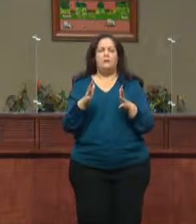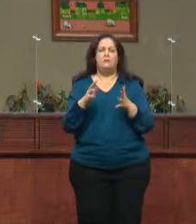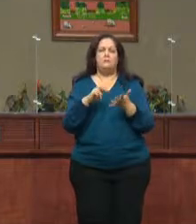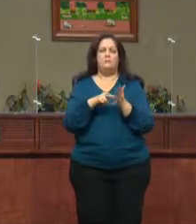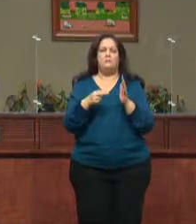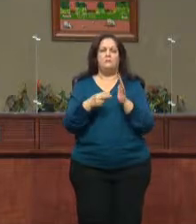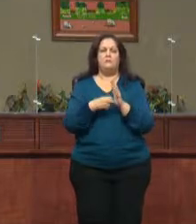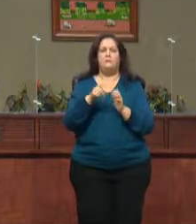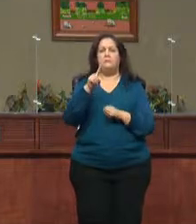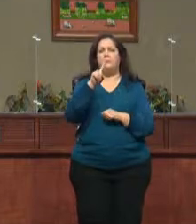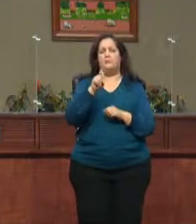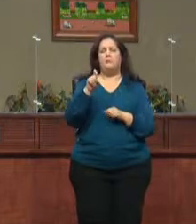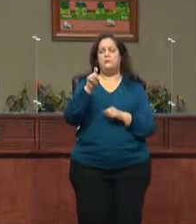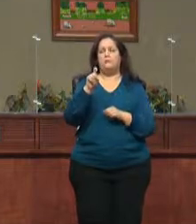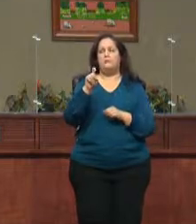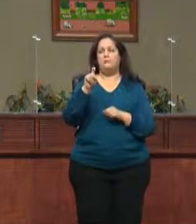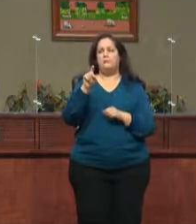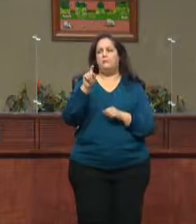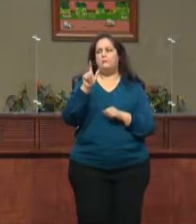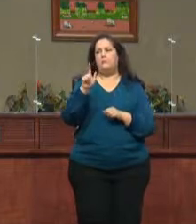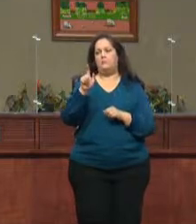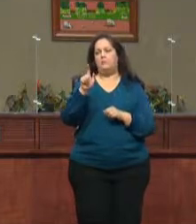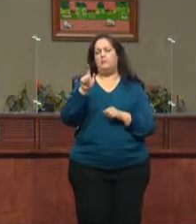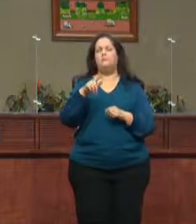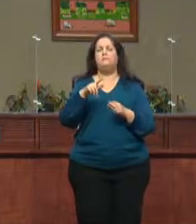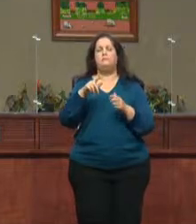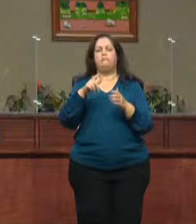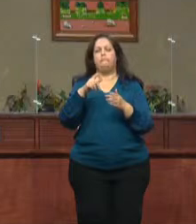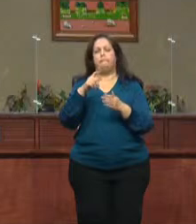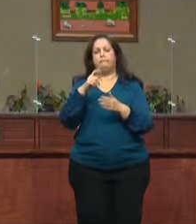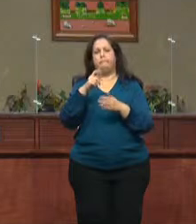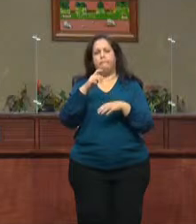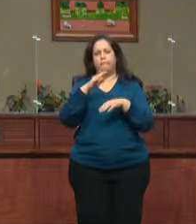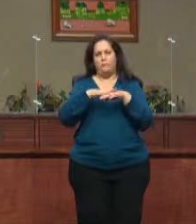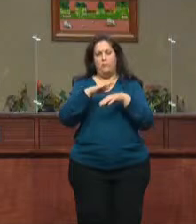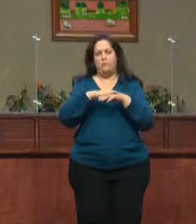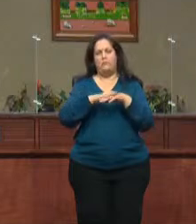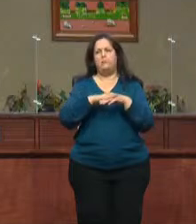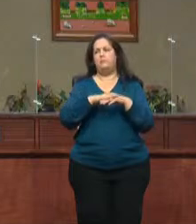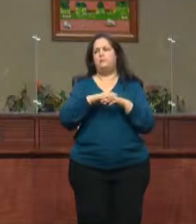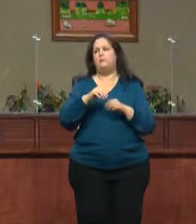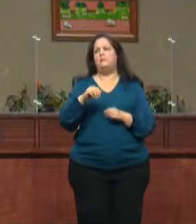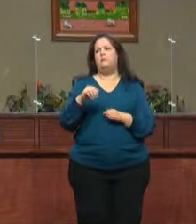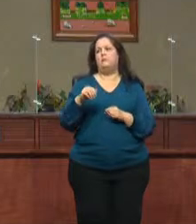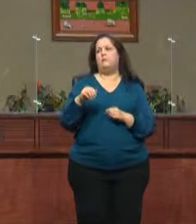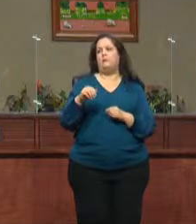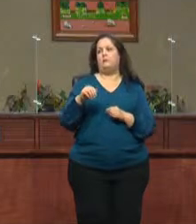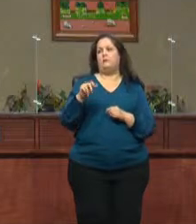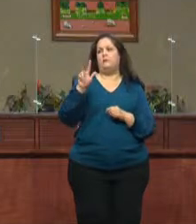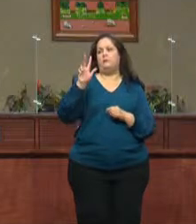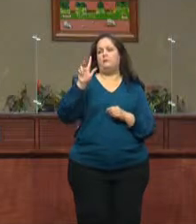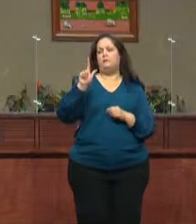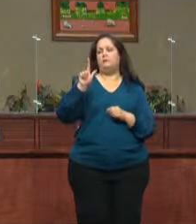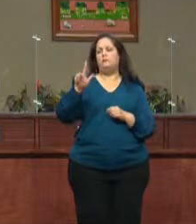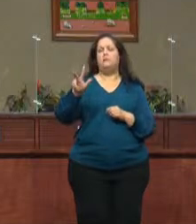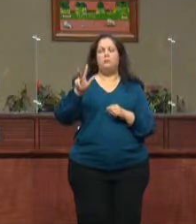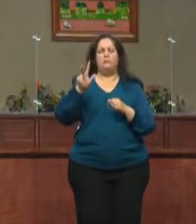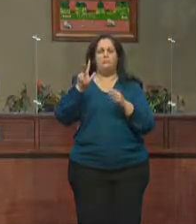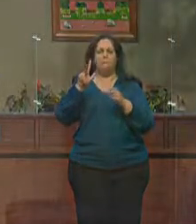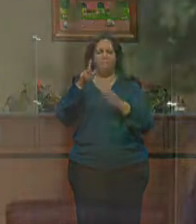128 warnings and 23 citations. So we are staying